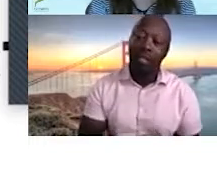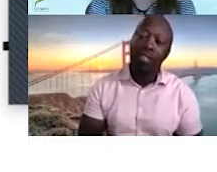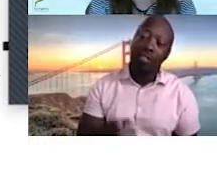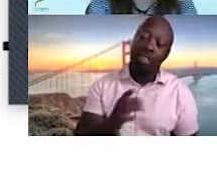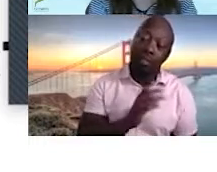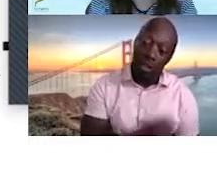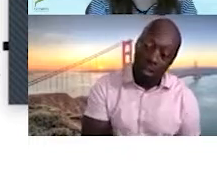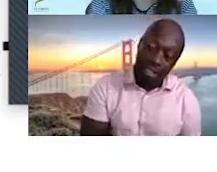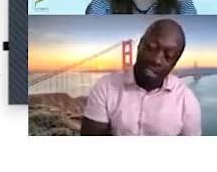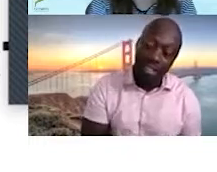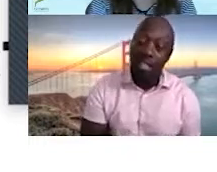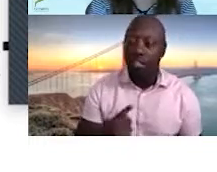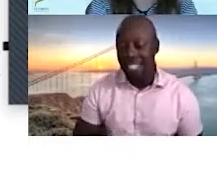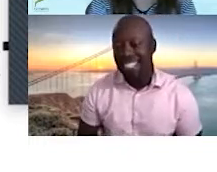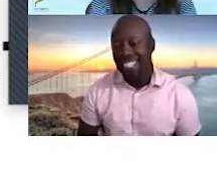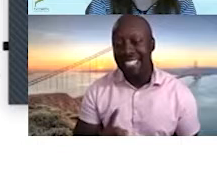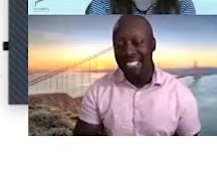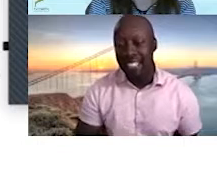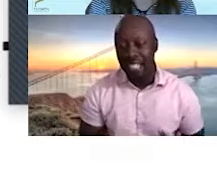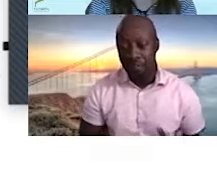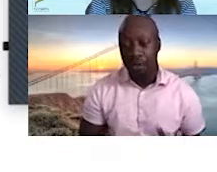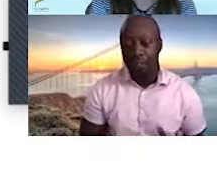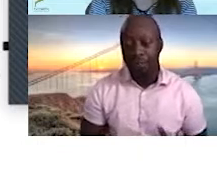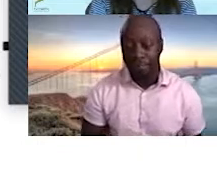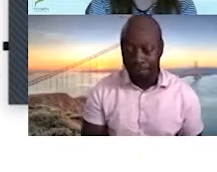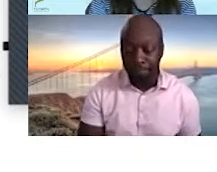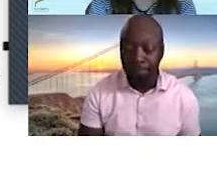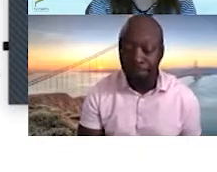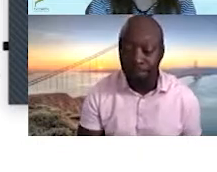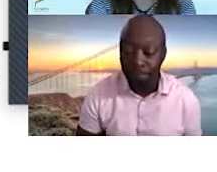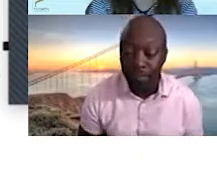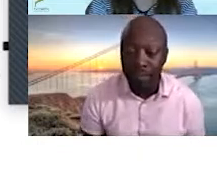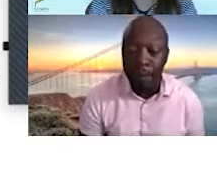better, because you should be talking, reading, and singing more.